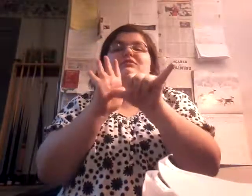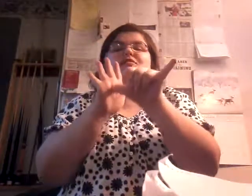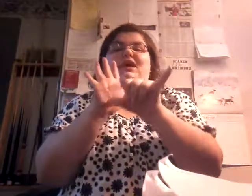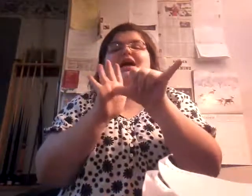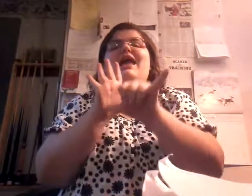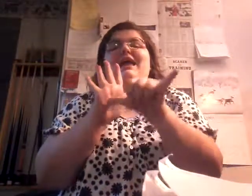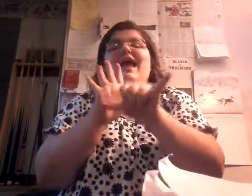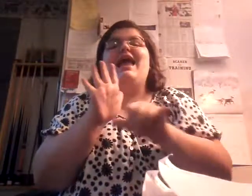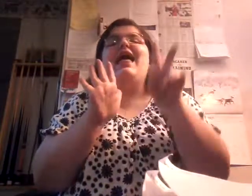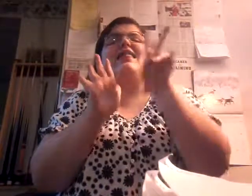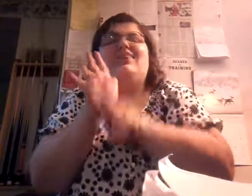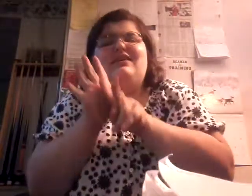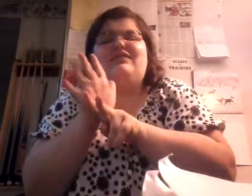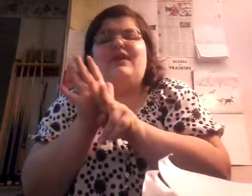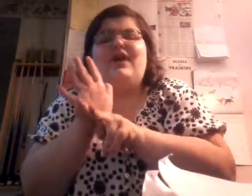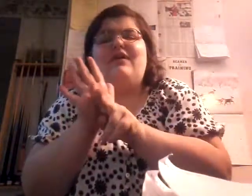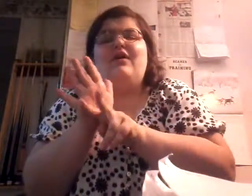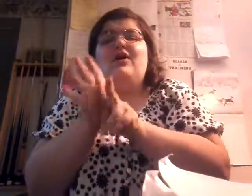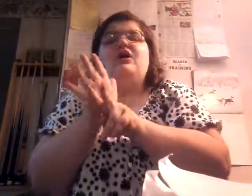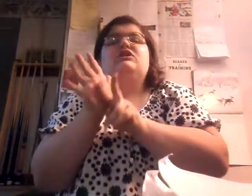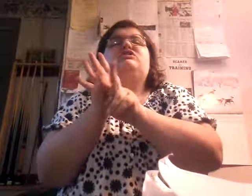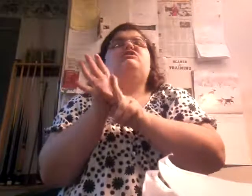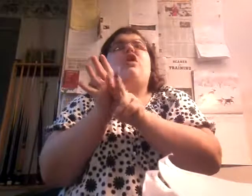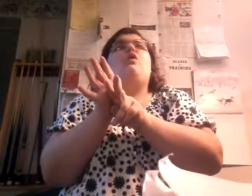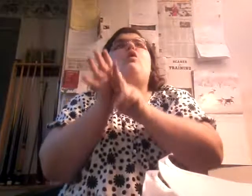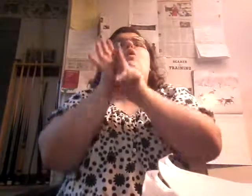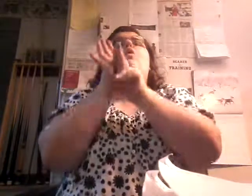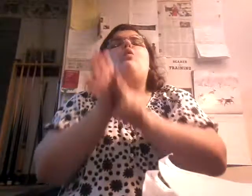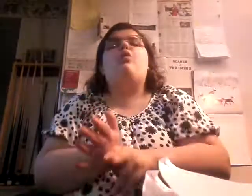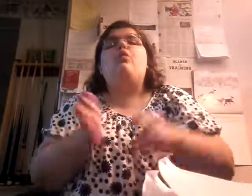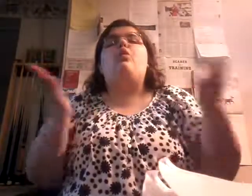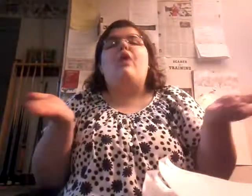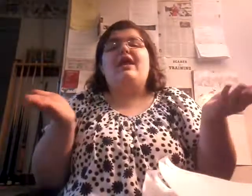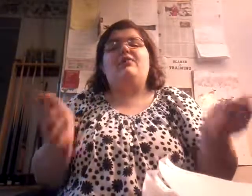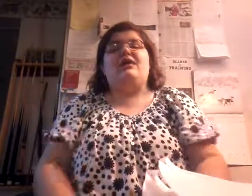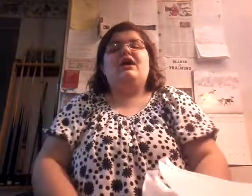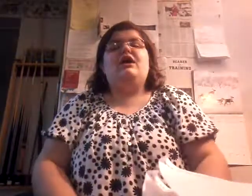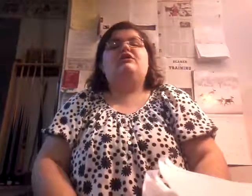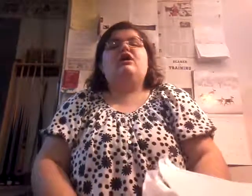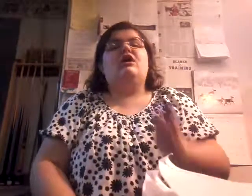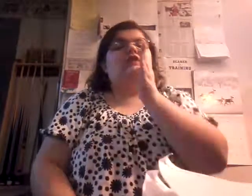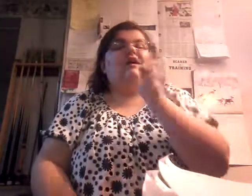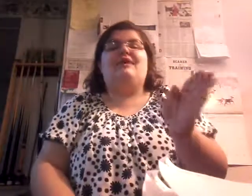YouTube channel, aka this video. So, what are we talking